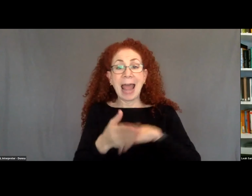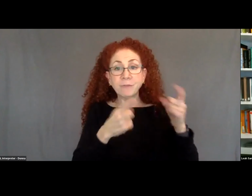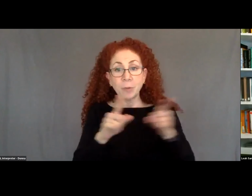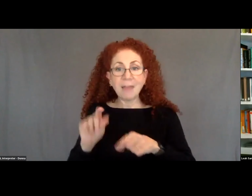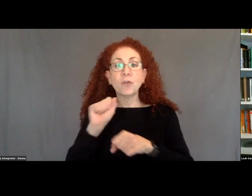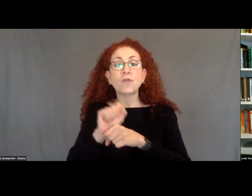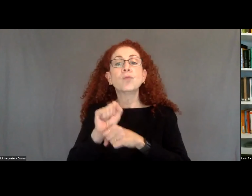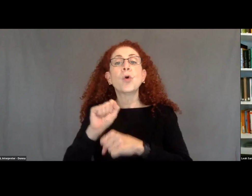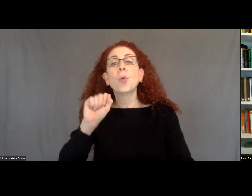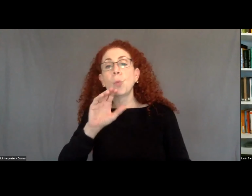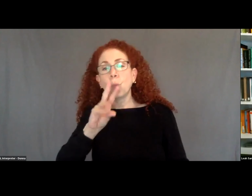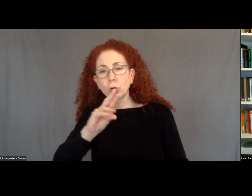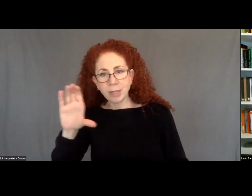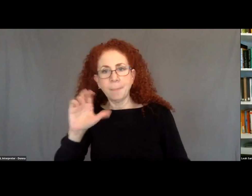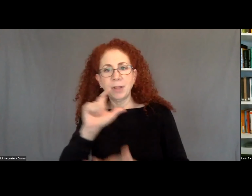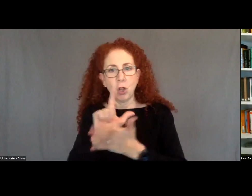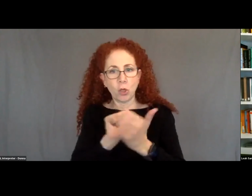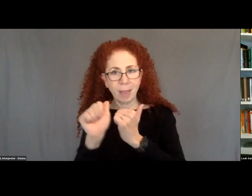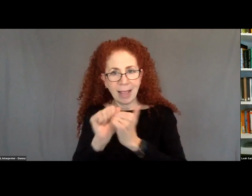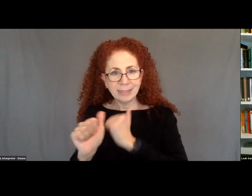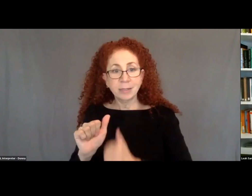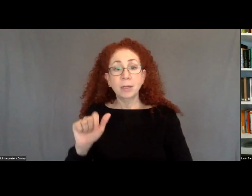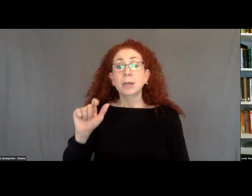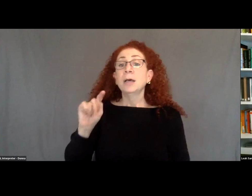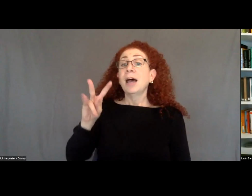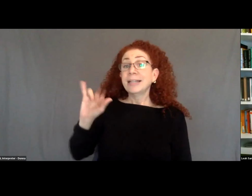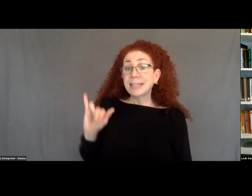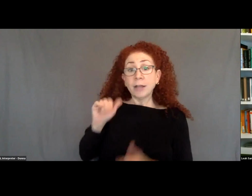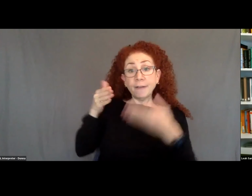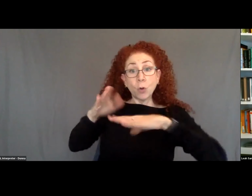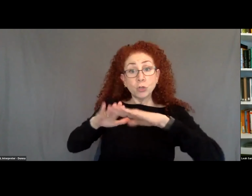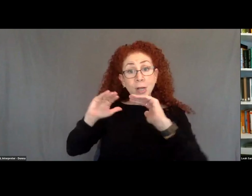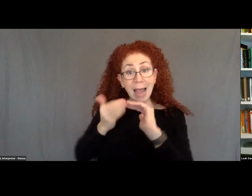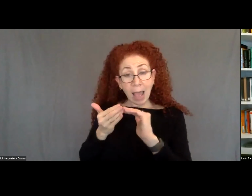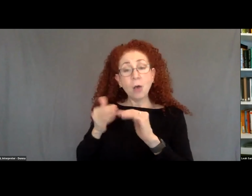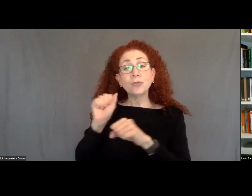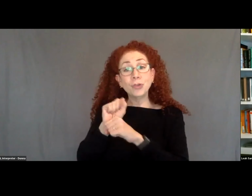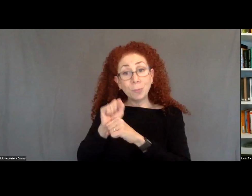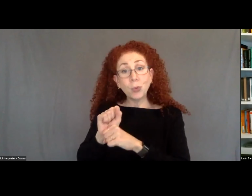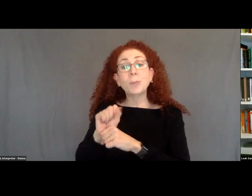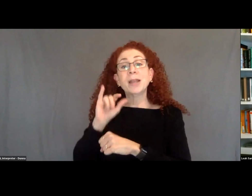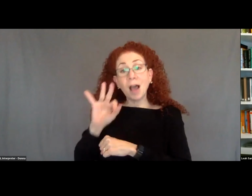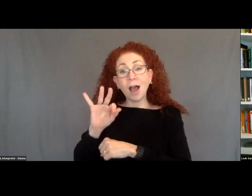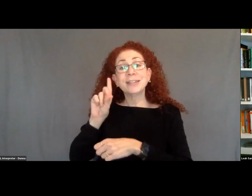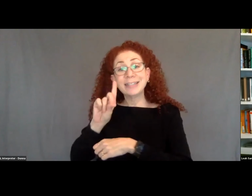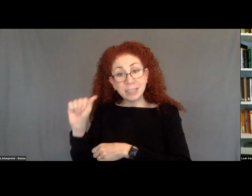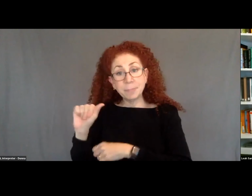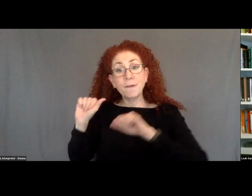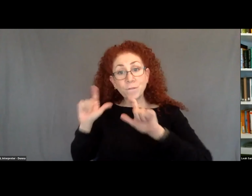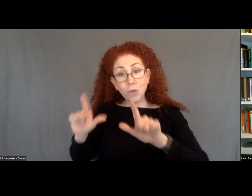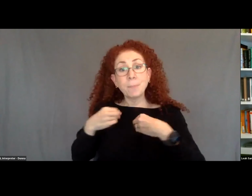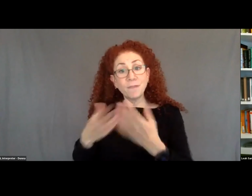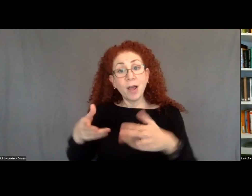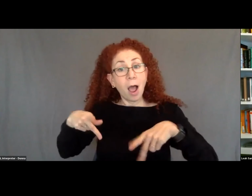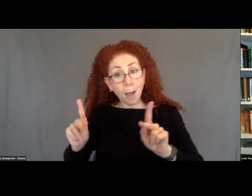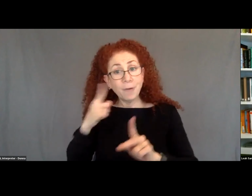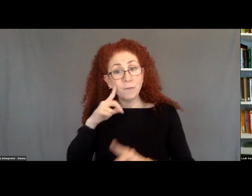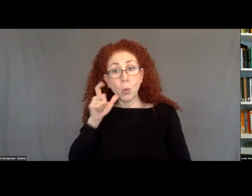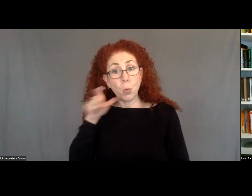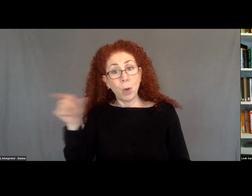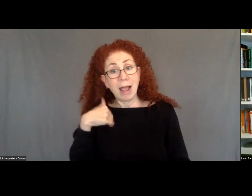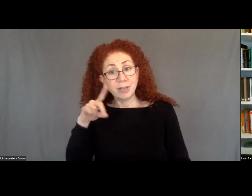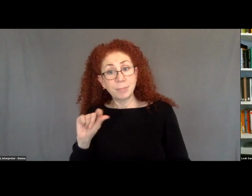Workers' Compensation Laws. Whereas Tani focused on the ways in which the employment of a disability frame provided opportunities for disabled people